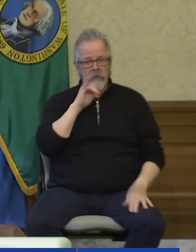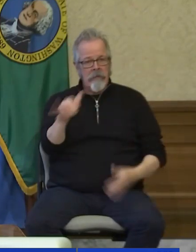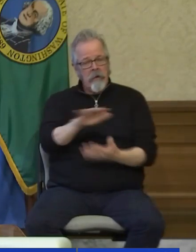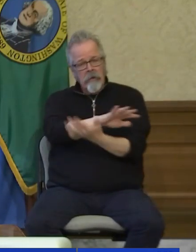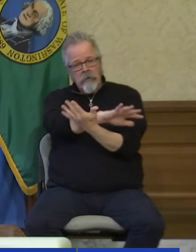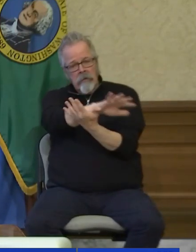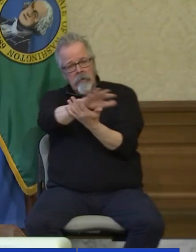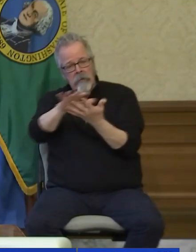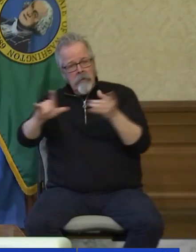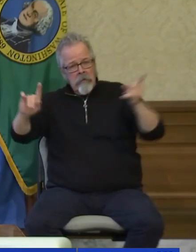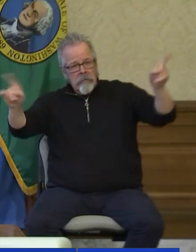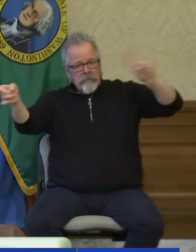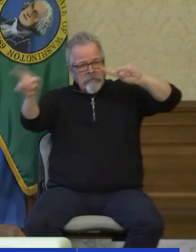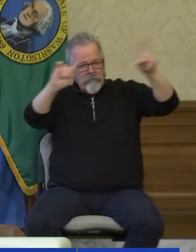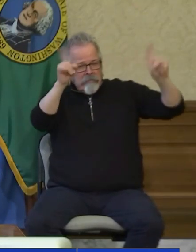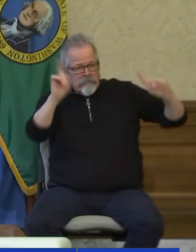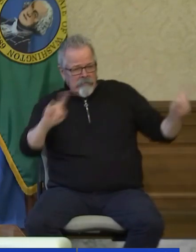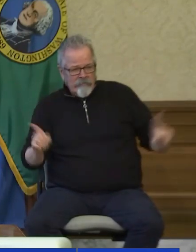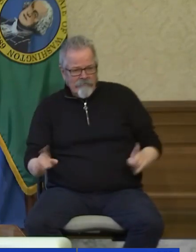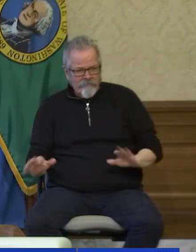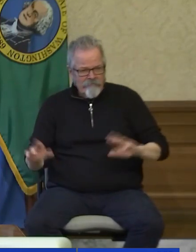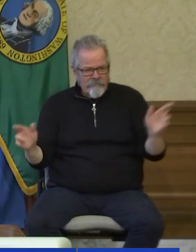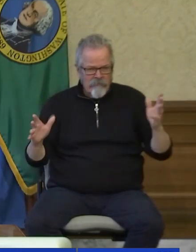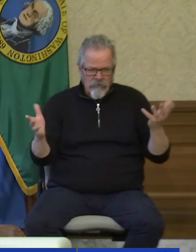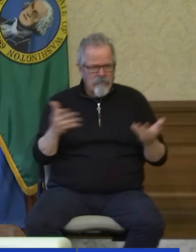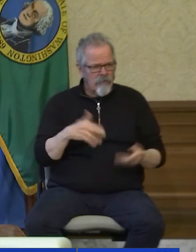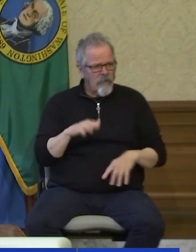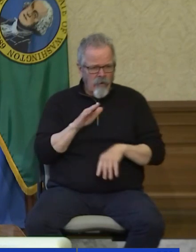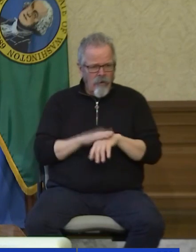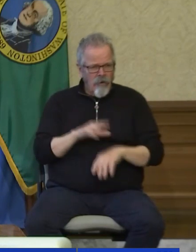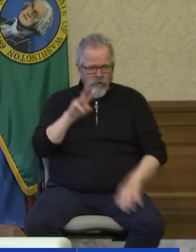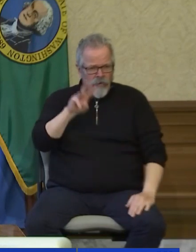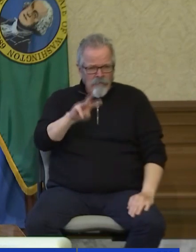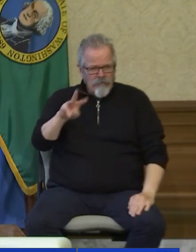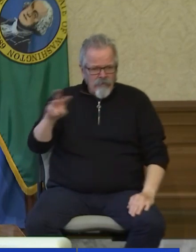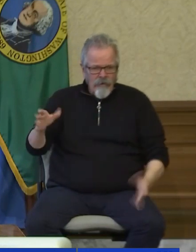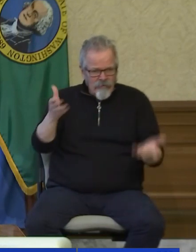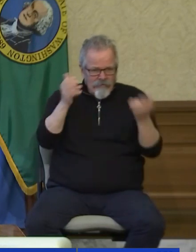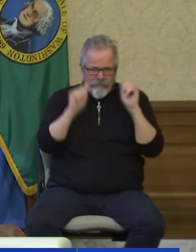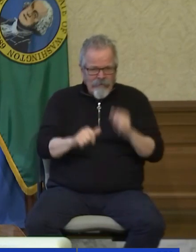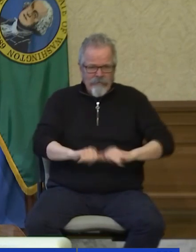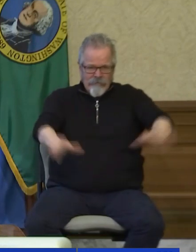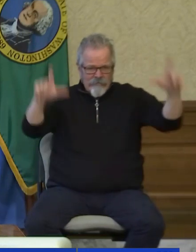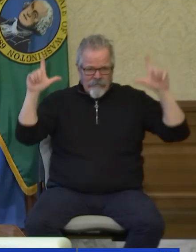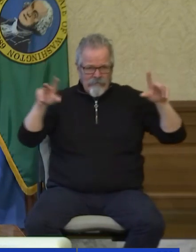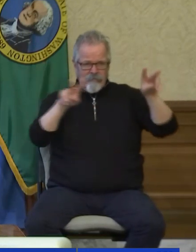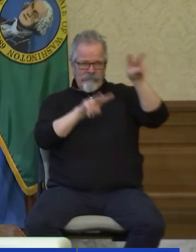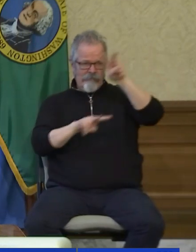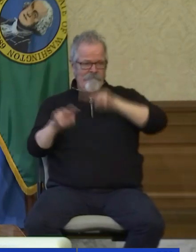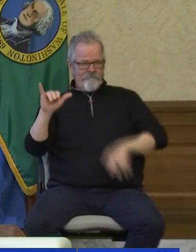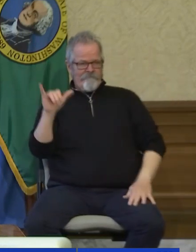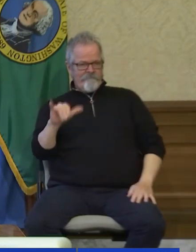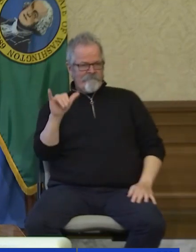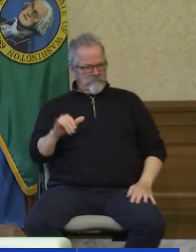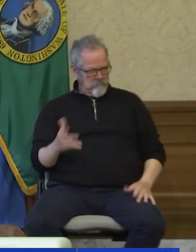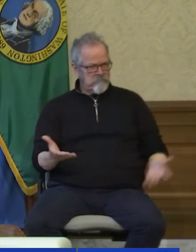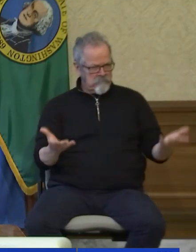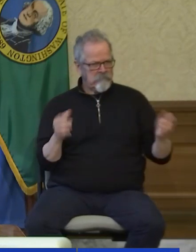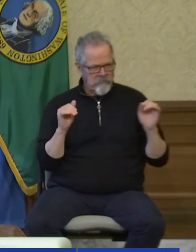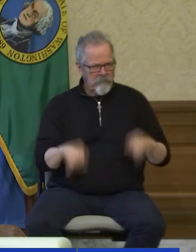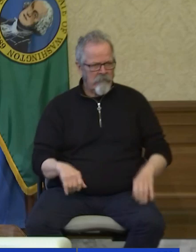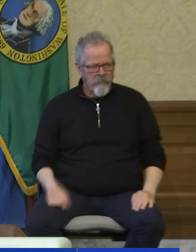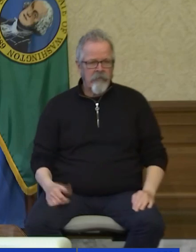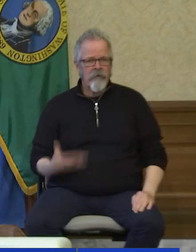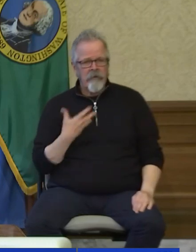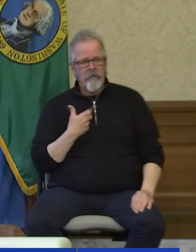Some are going to be forthcoming as we stand up the contact tracing army. And again, I want to say to